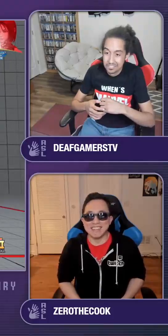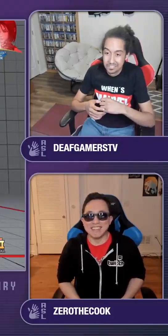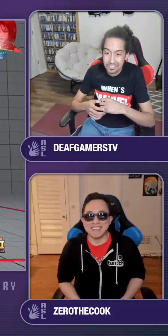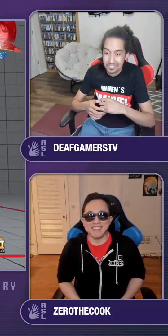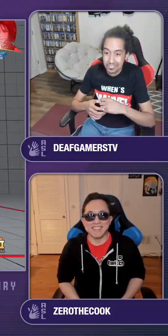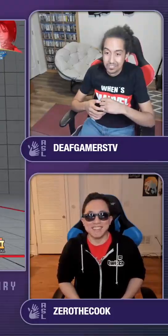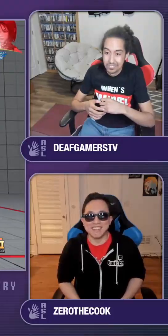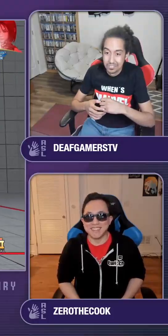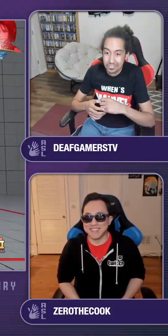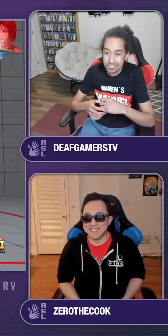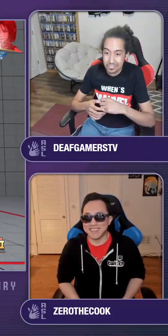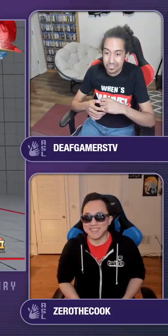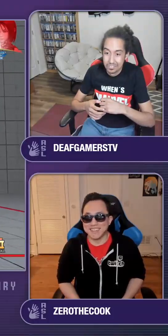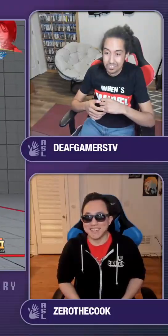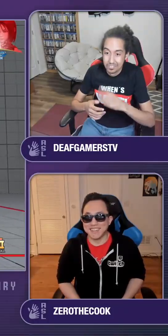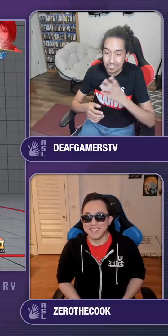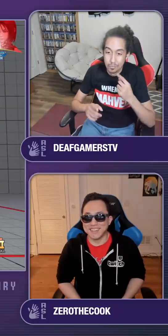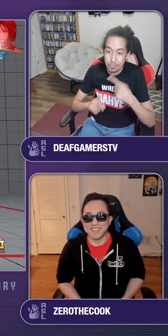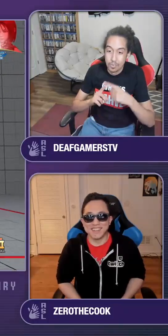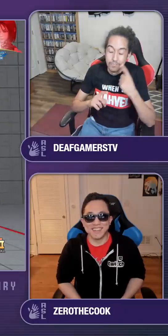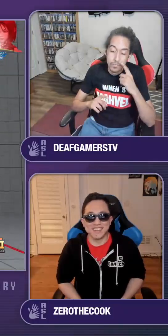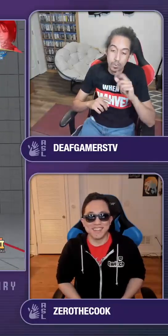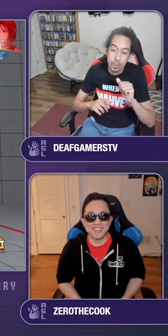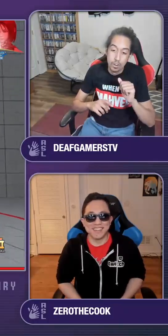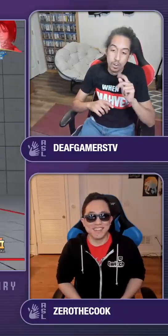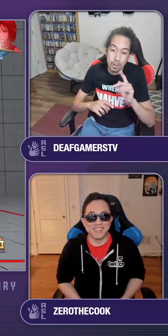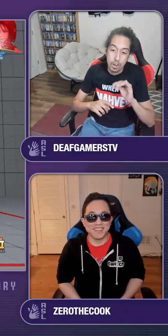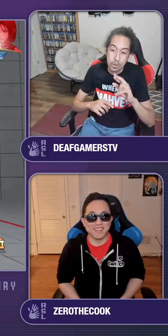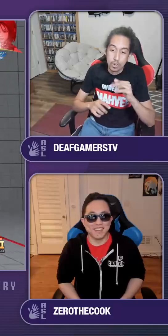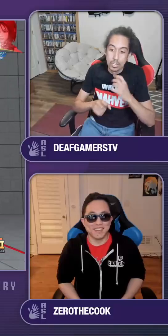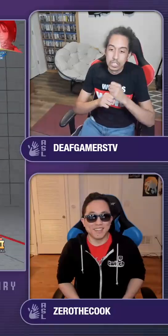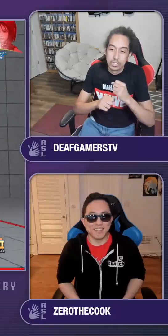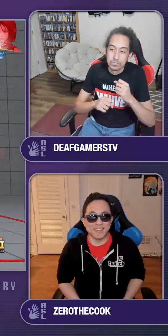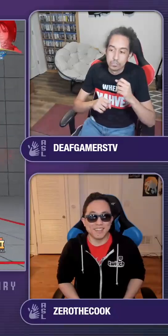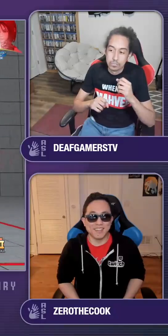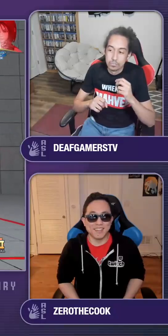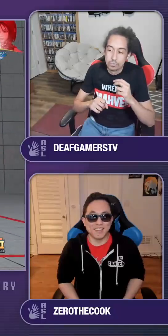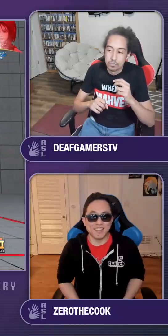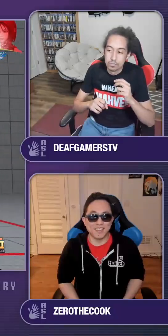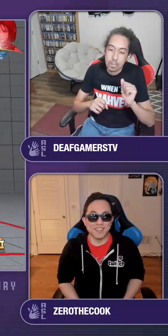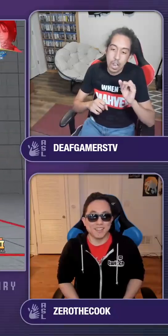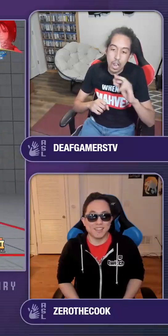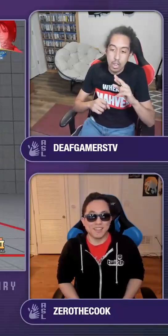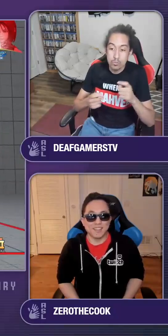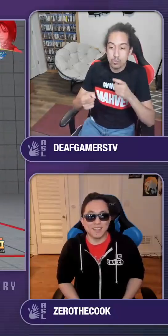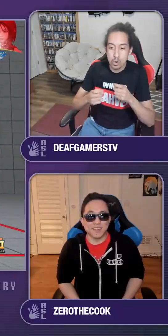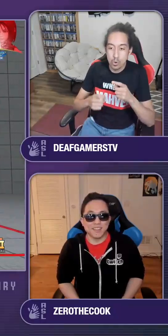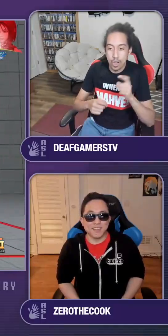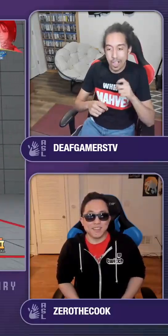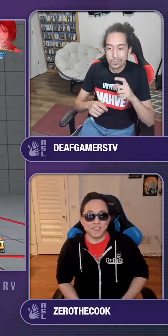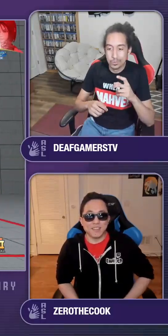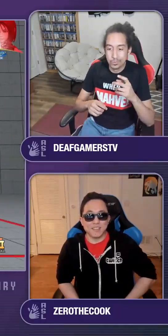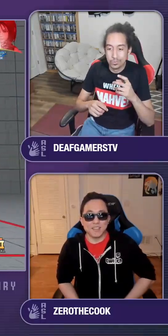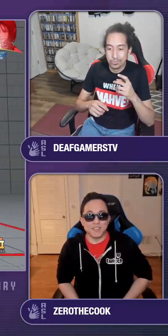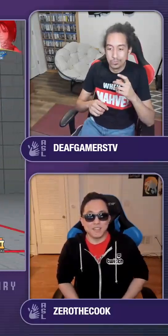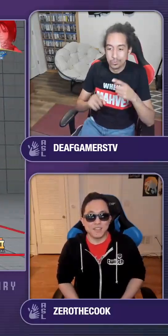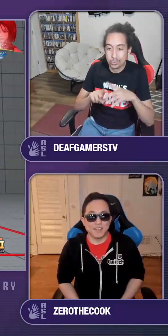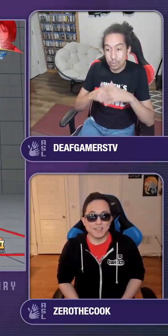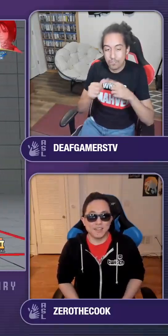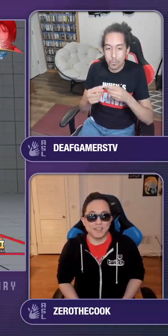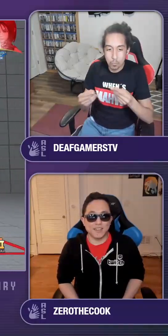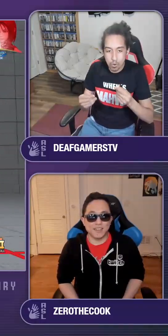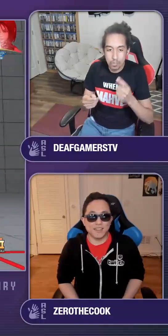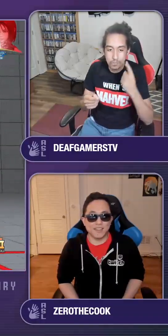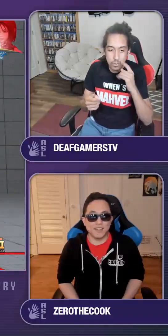stand Yeah. roundhouse and the forward roundhouse. Those are the two things. And Ibuki, I mean, gets better confirms now off of the